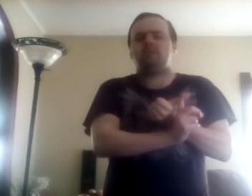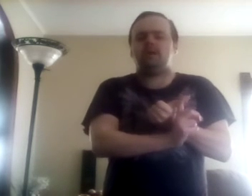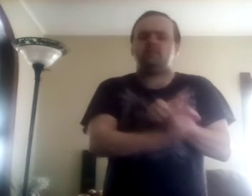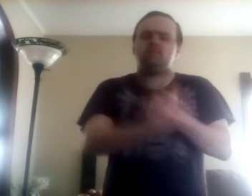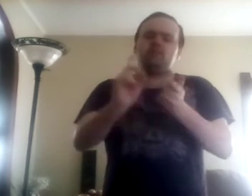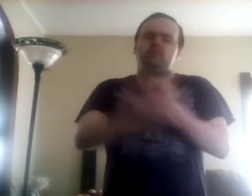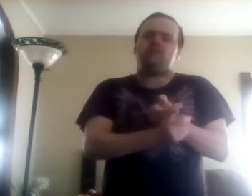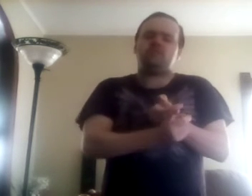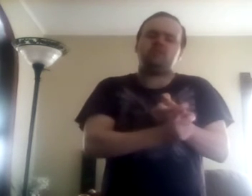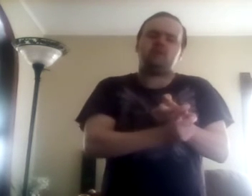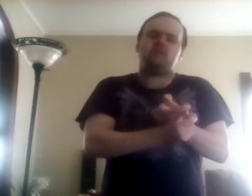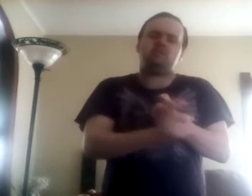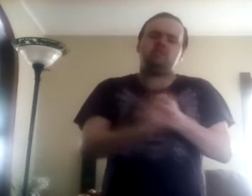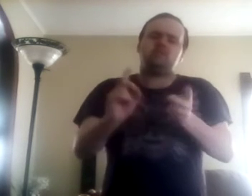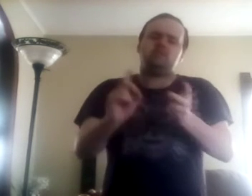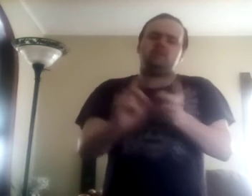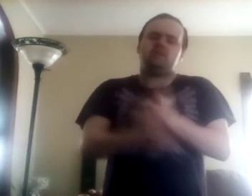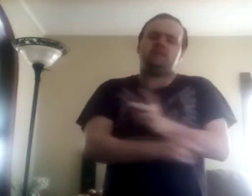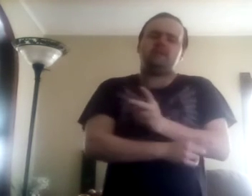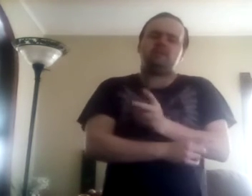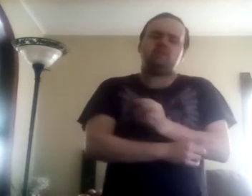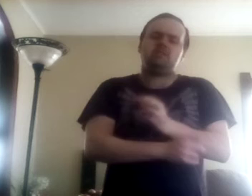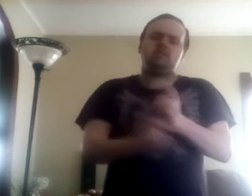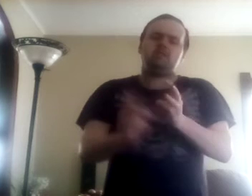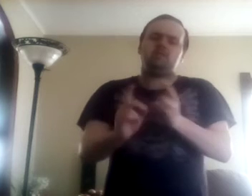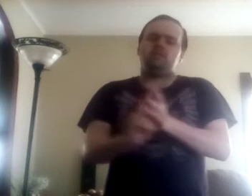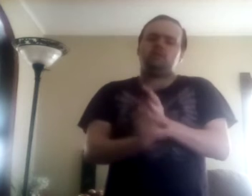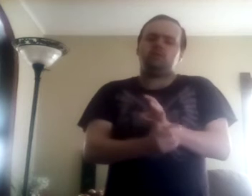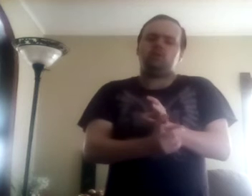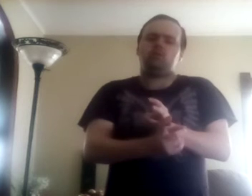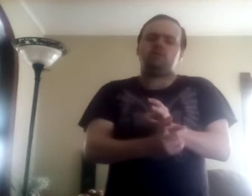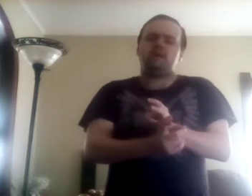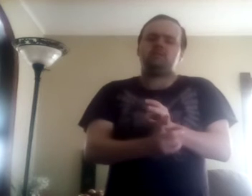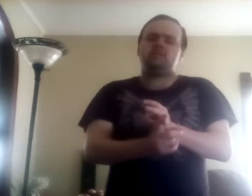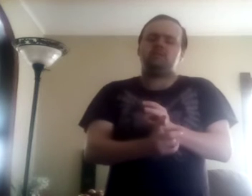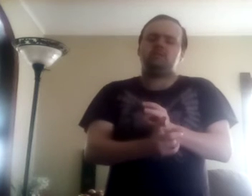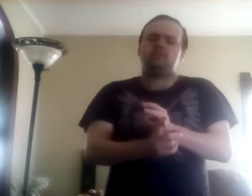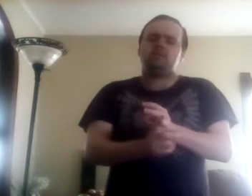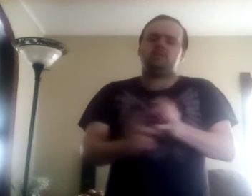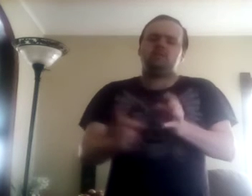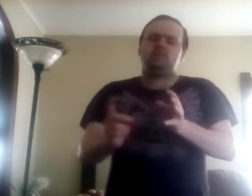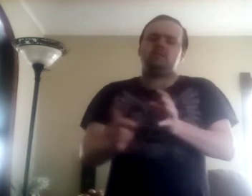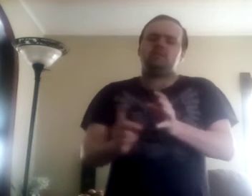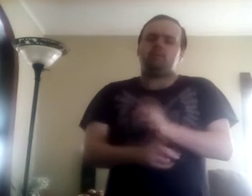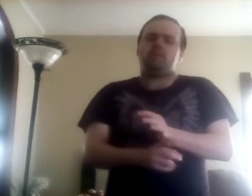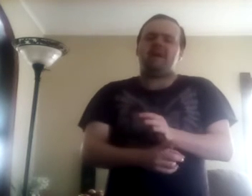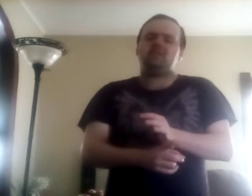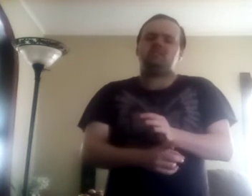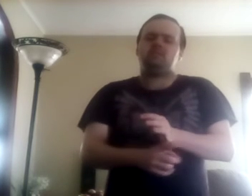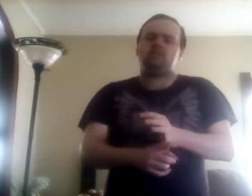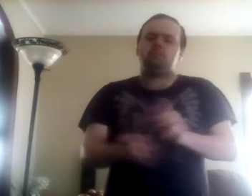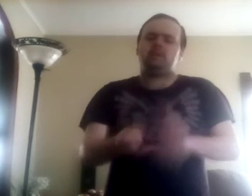SummerSlam, 50 songs, the 90s, the old days, the past,